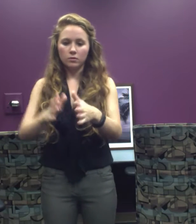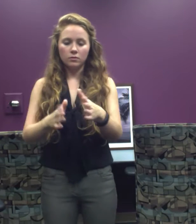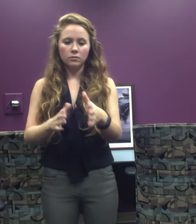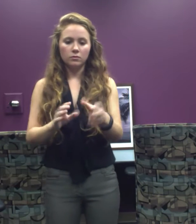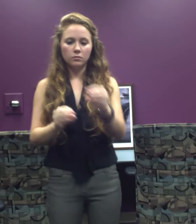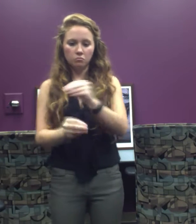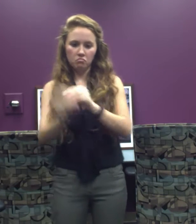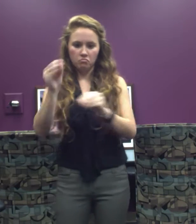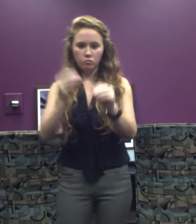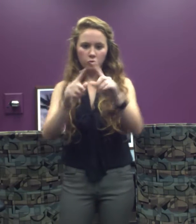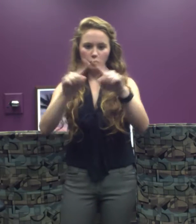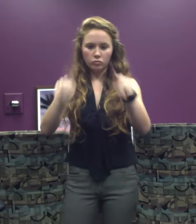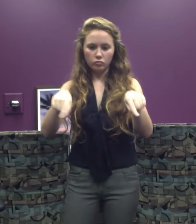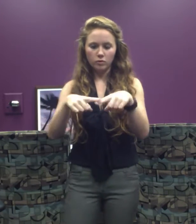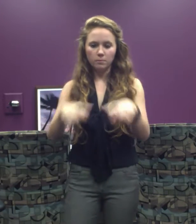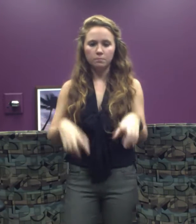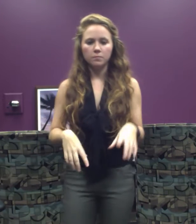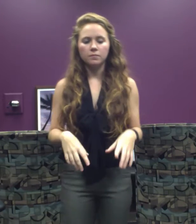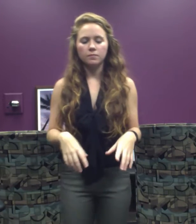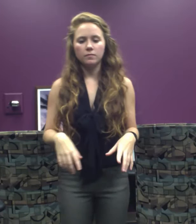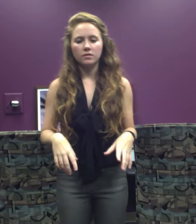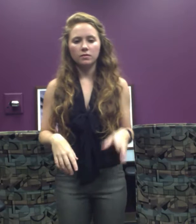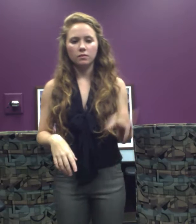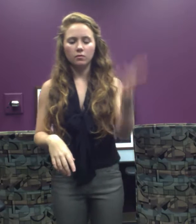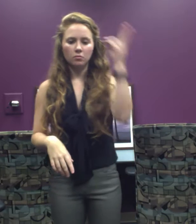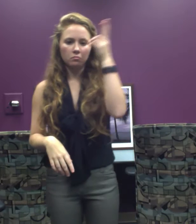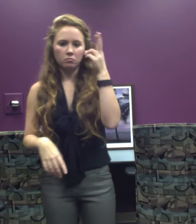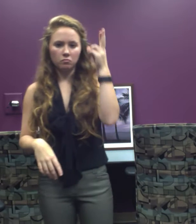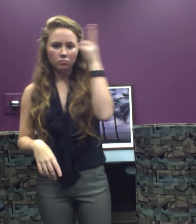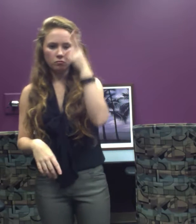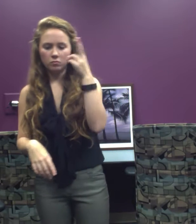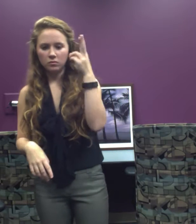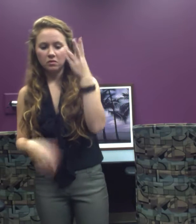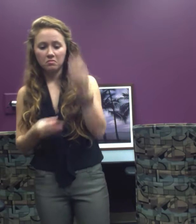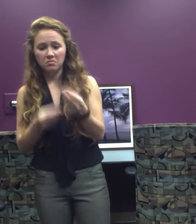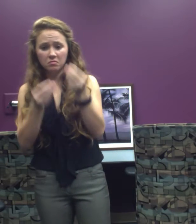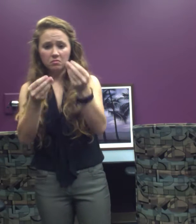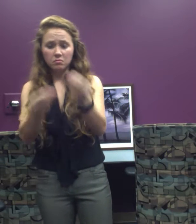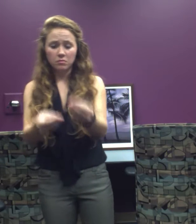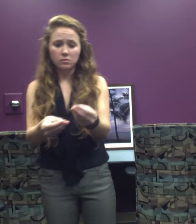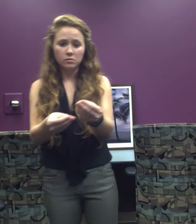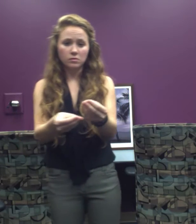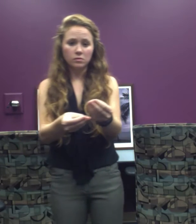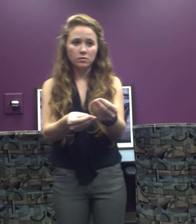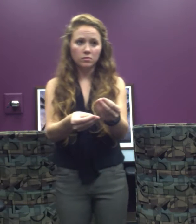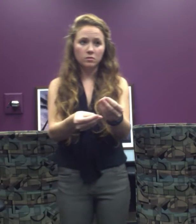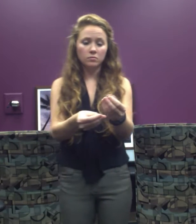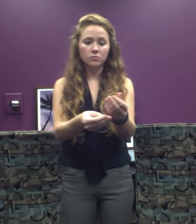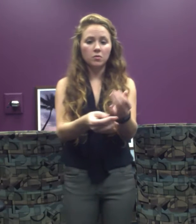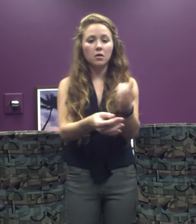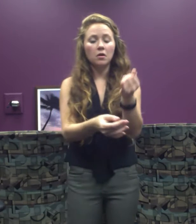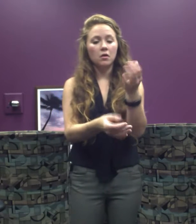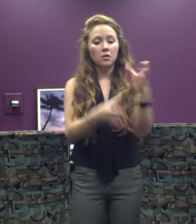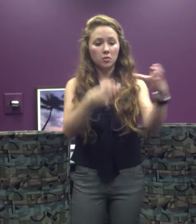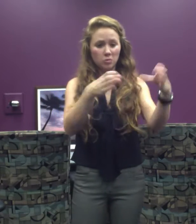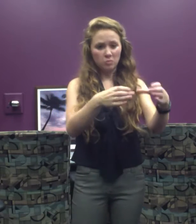reasons I've given this to you is a cube is not going to be a cube if one of the edges goes in another direction. So